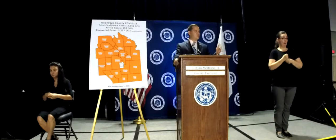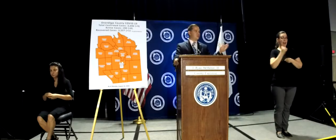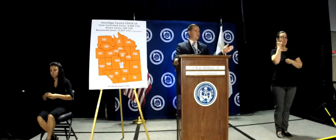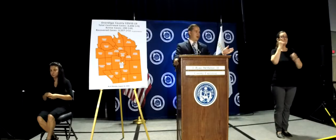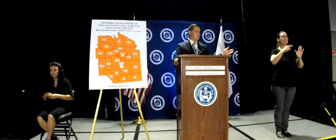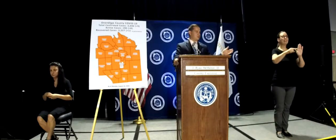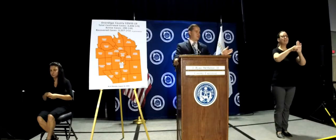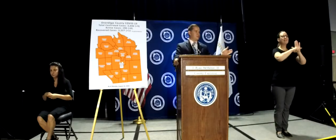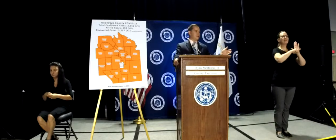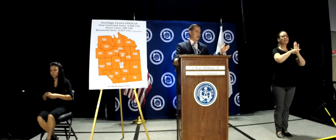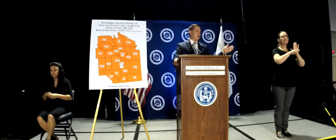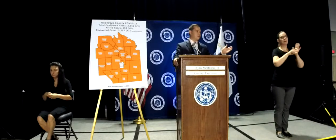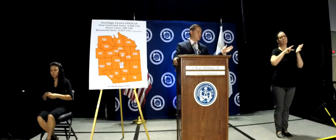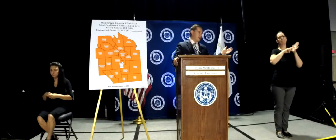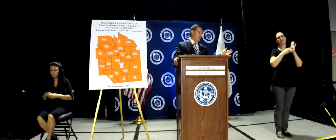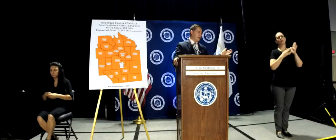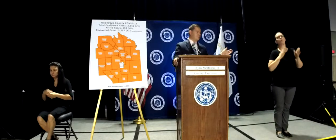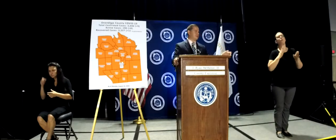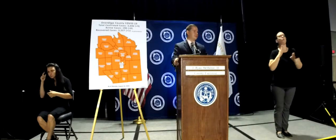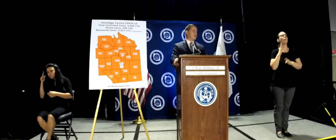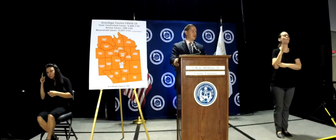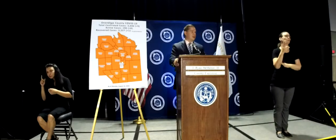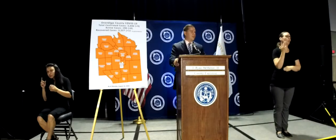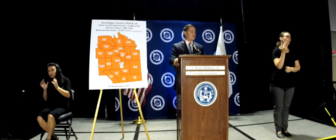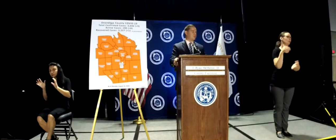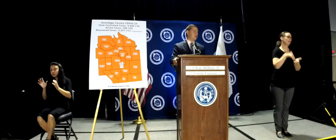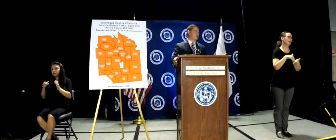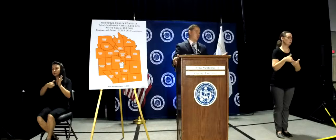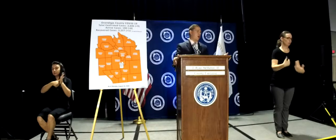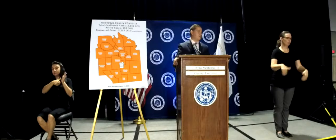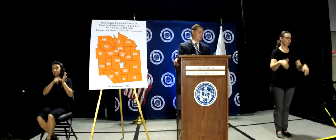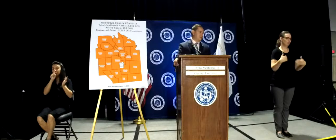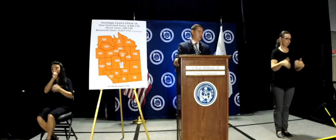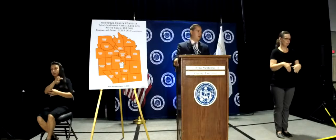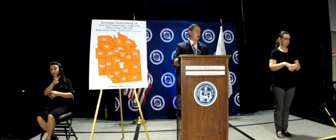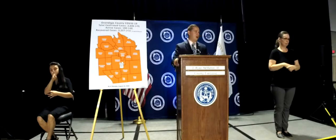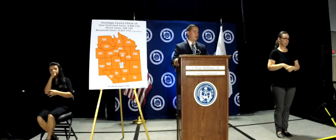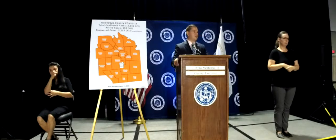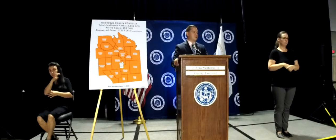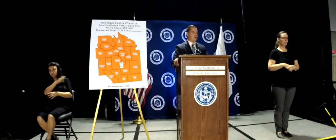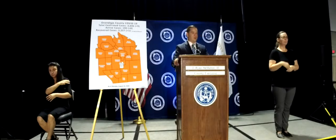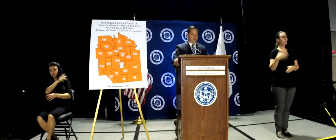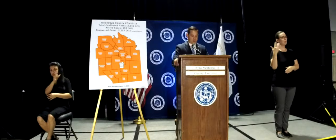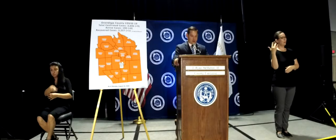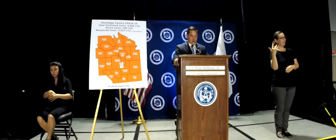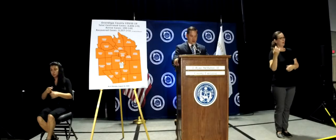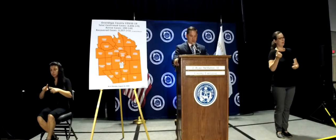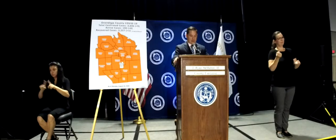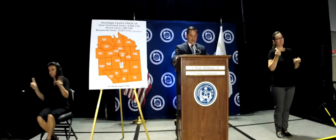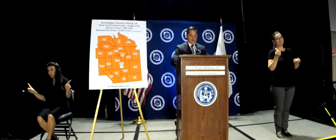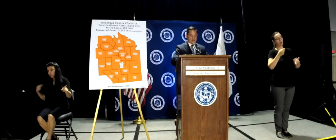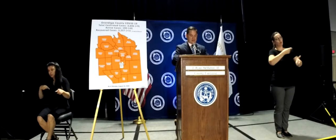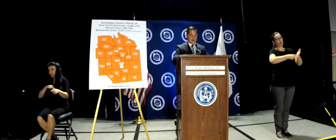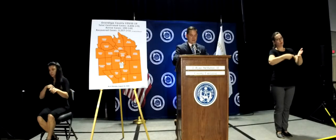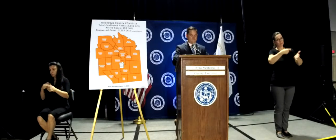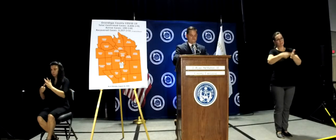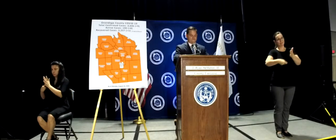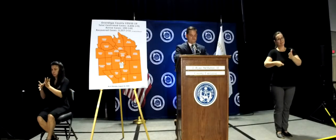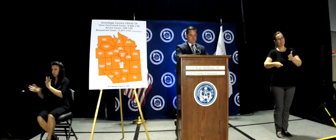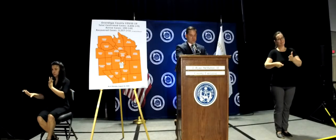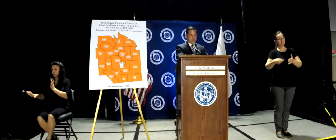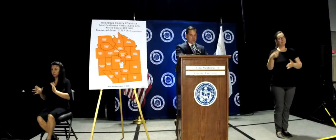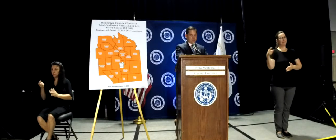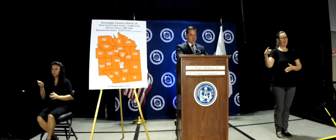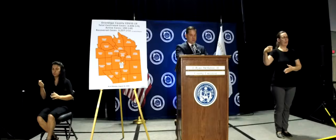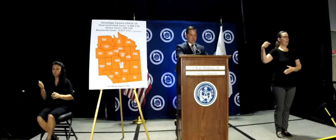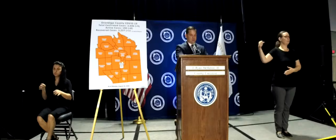be 13,000 negatives in diagnostics, and that's because of cost. And so that's